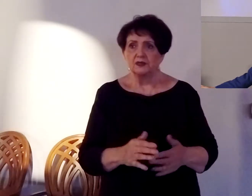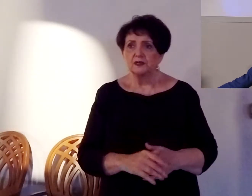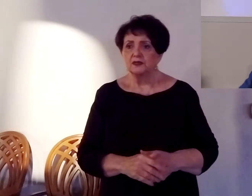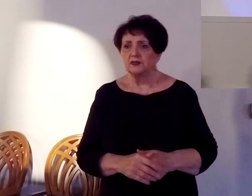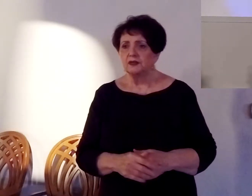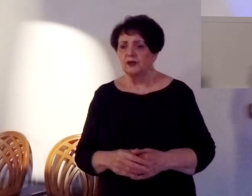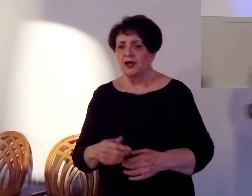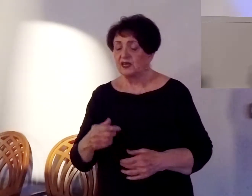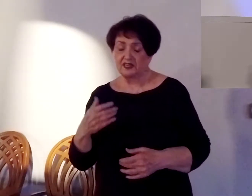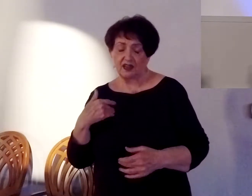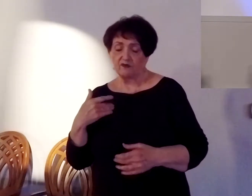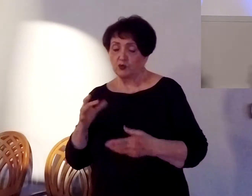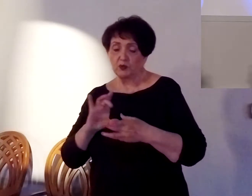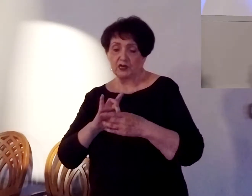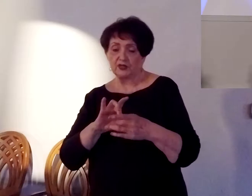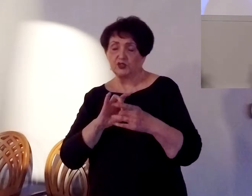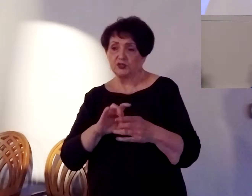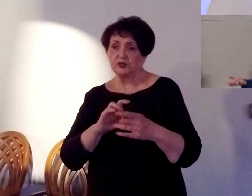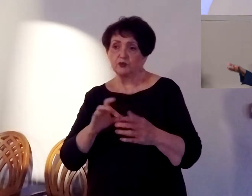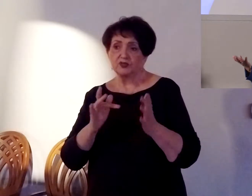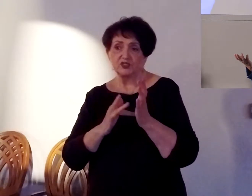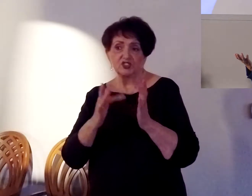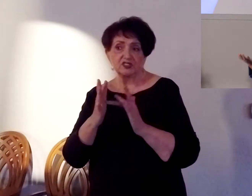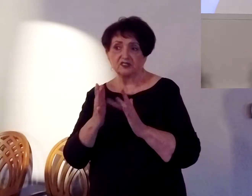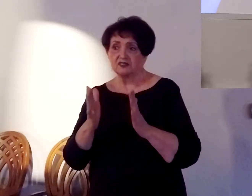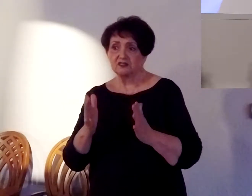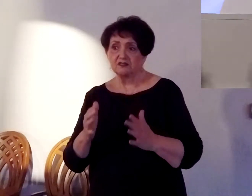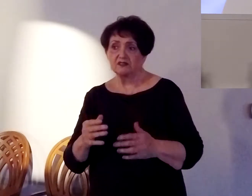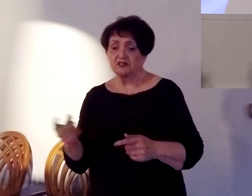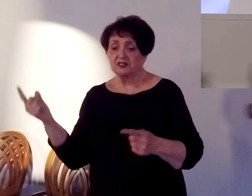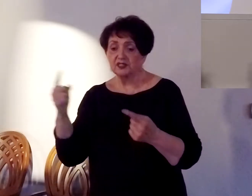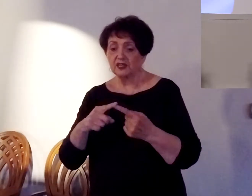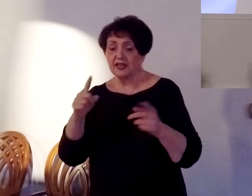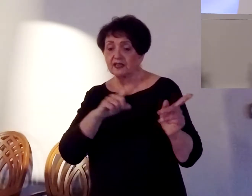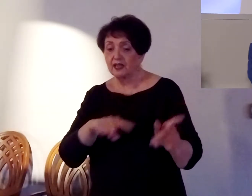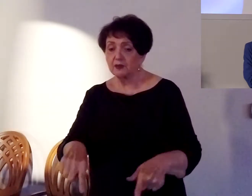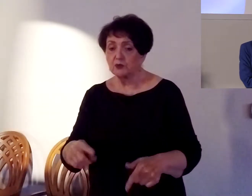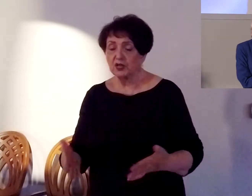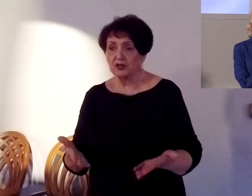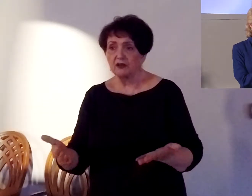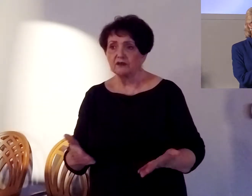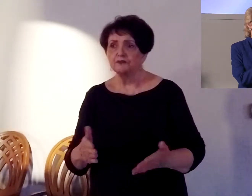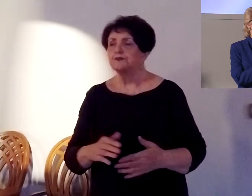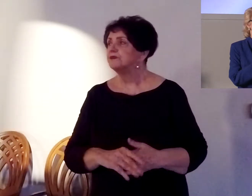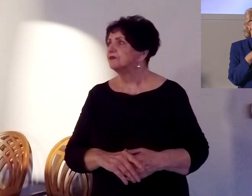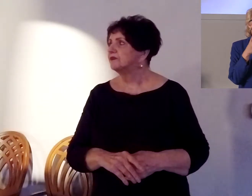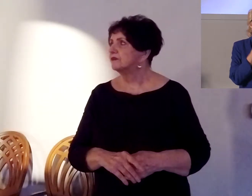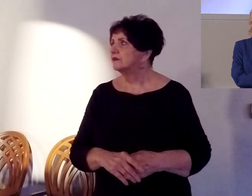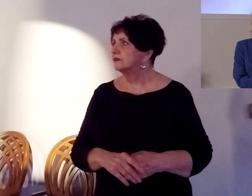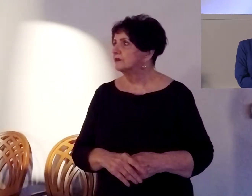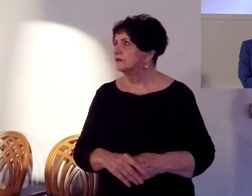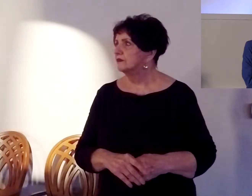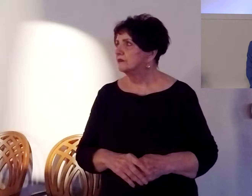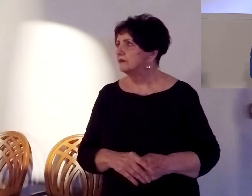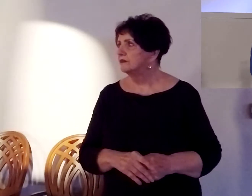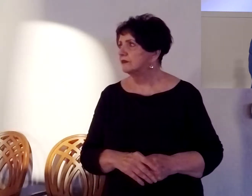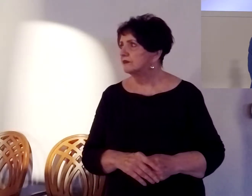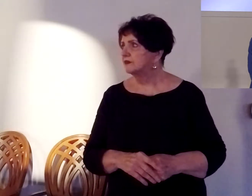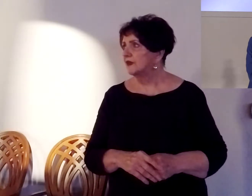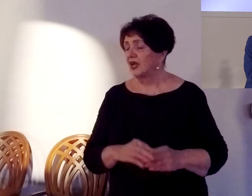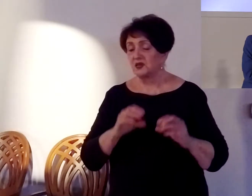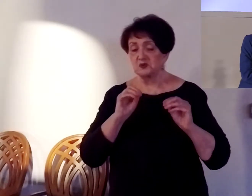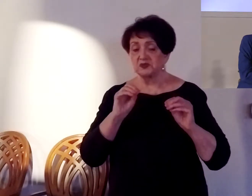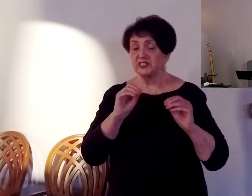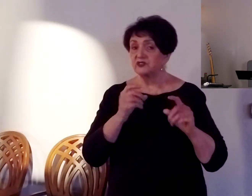any relationship with Jesus whatsoever until I actually got into Science of Mind. My source text is the Science of Mind textbook. So I don't teach a lot